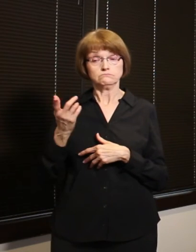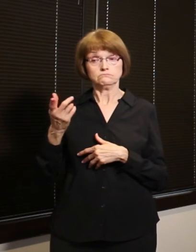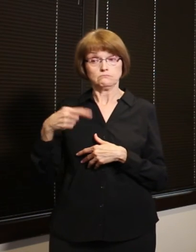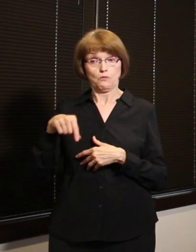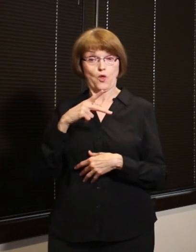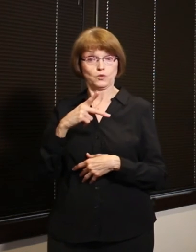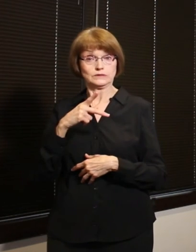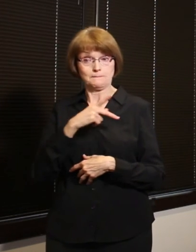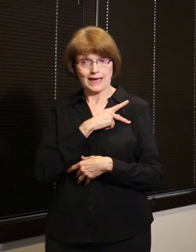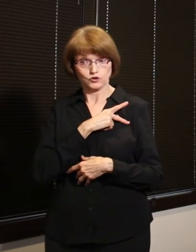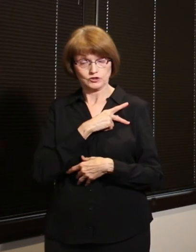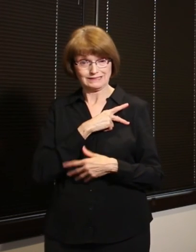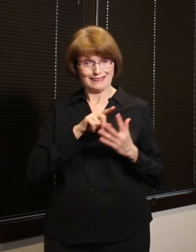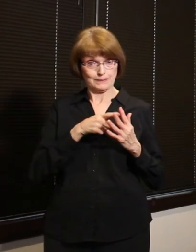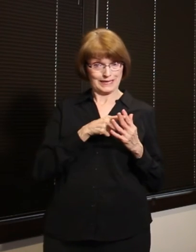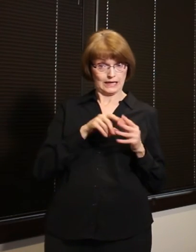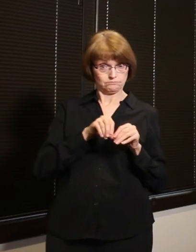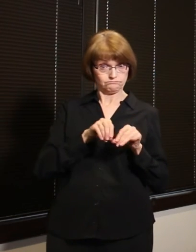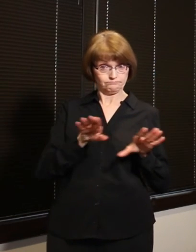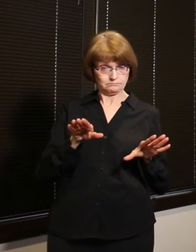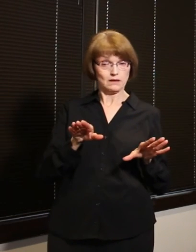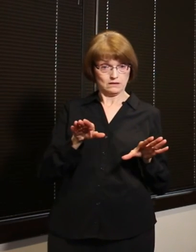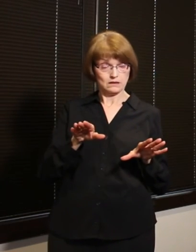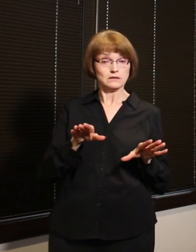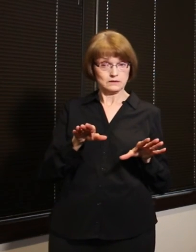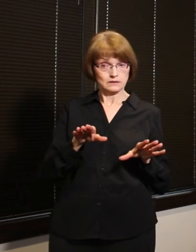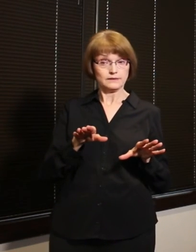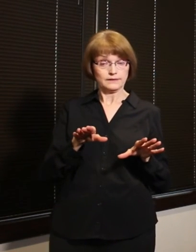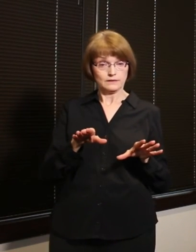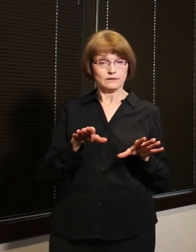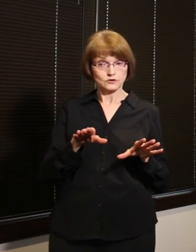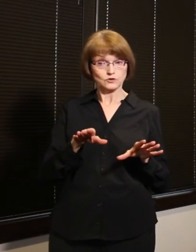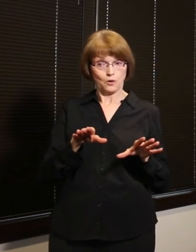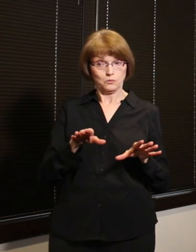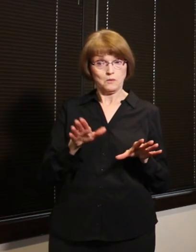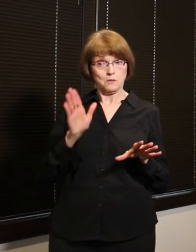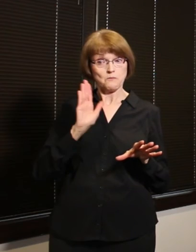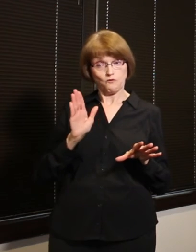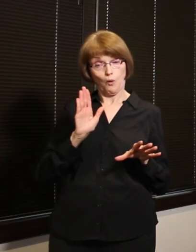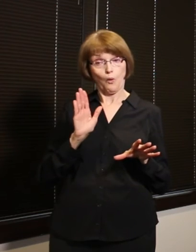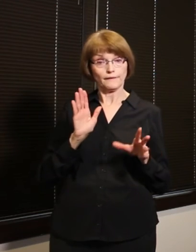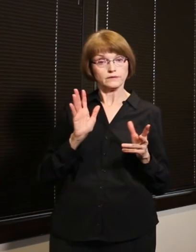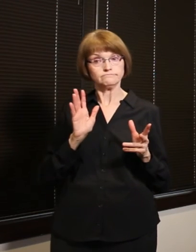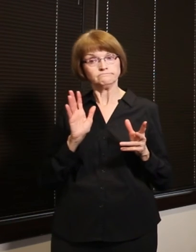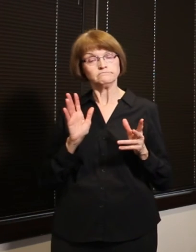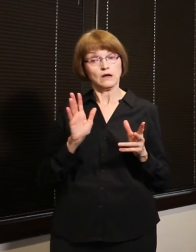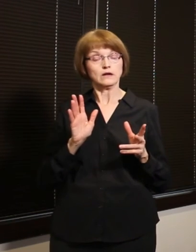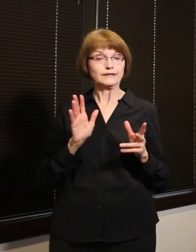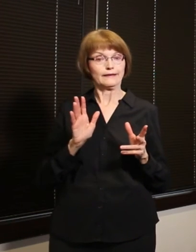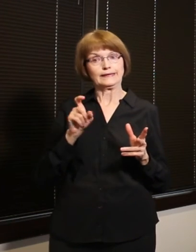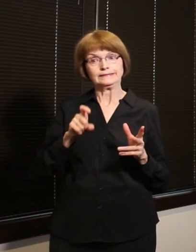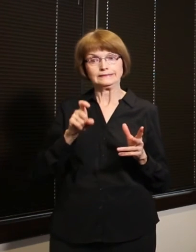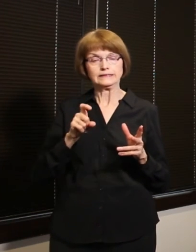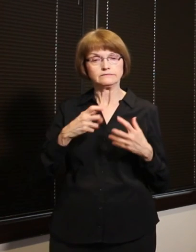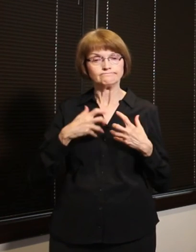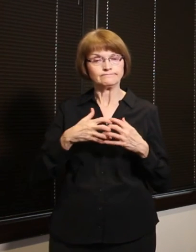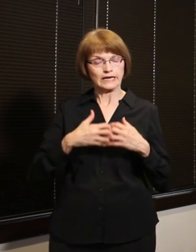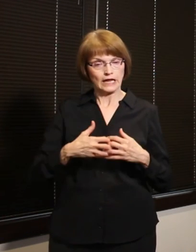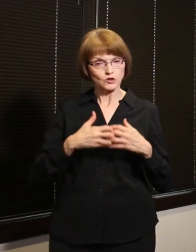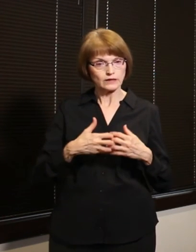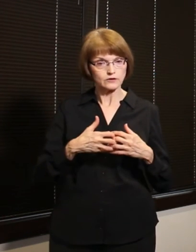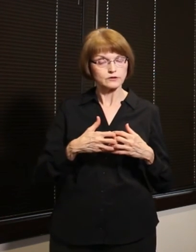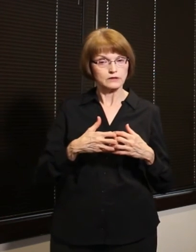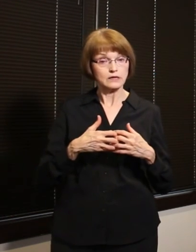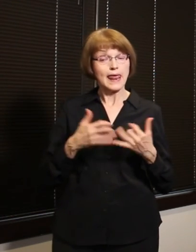the pandemic would have most likely gone on a ventilator are now not having to go on the ventilator because of different